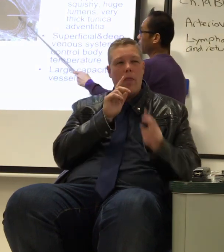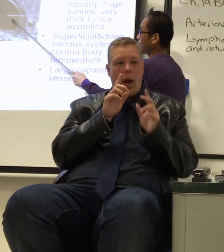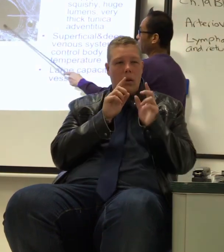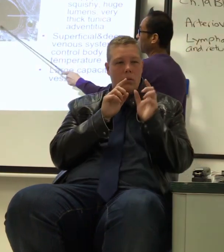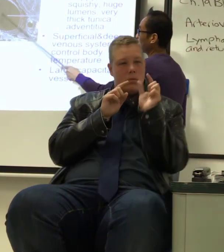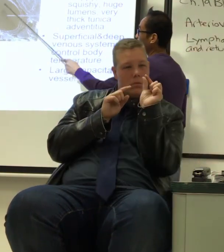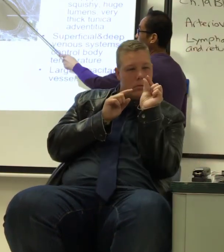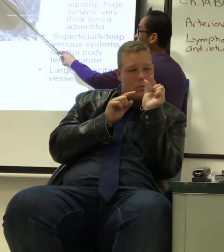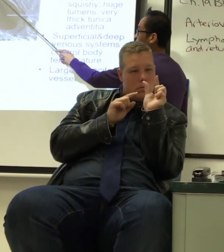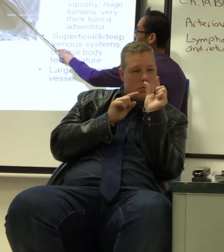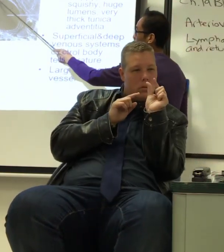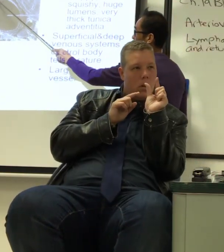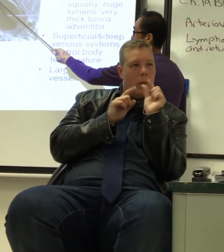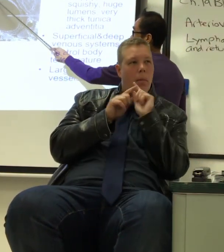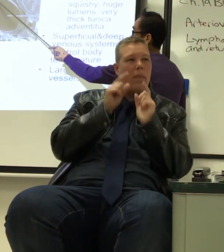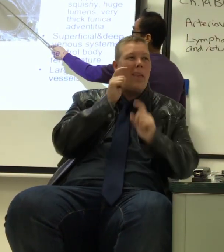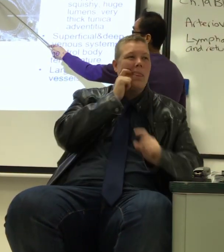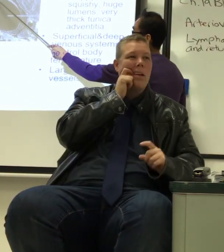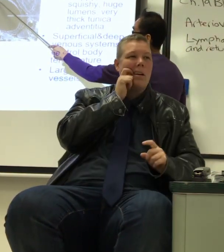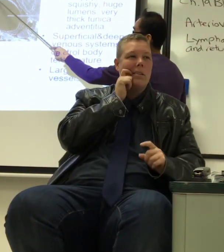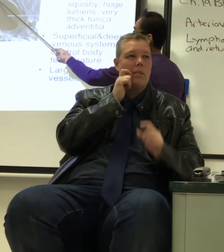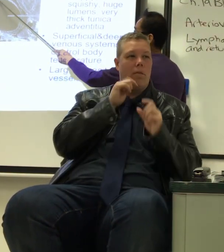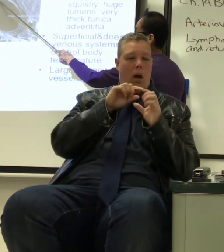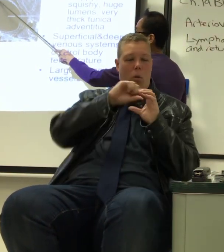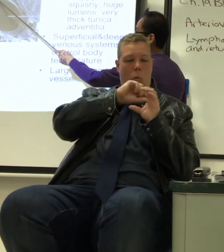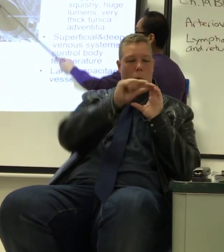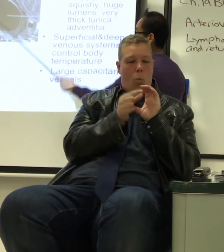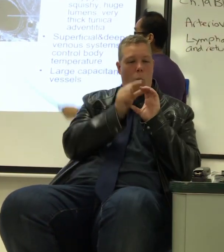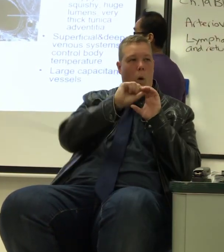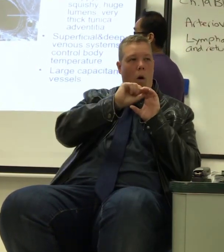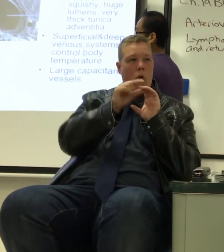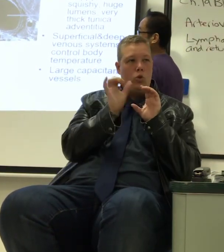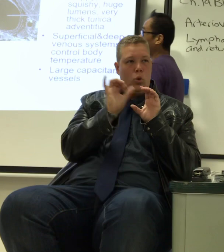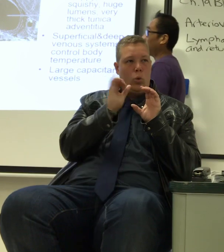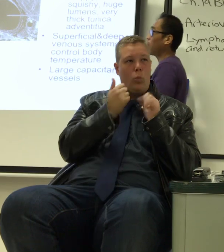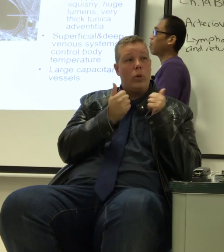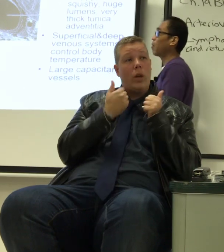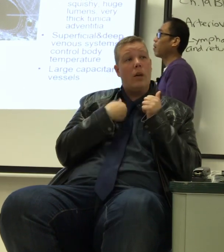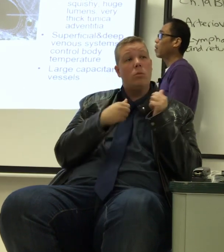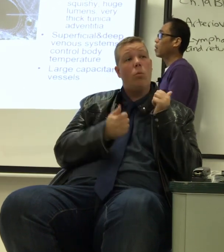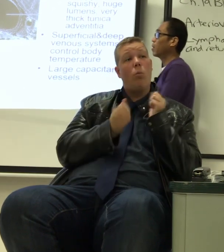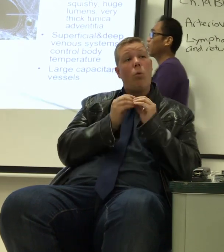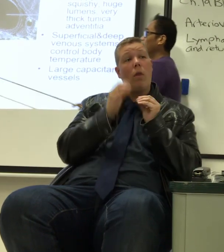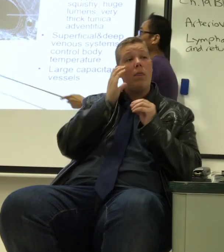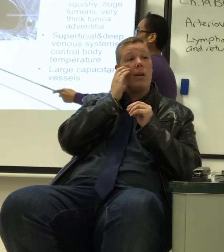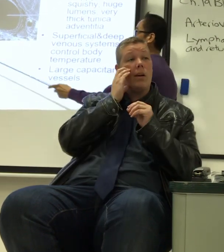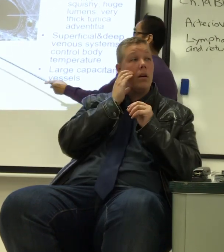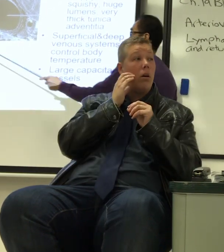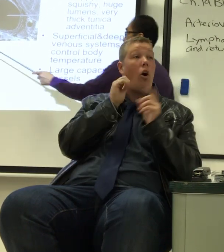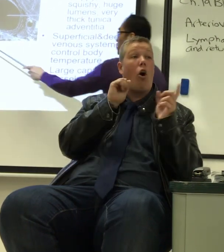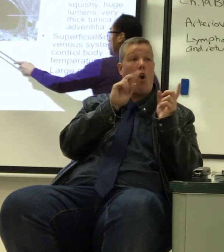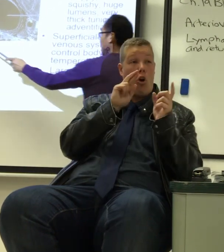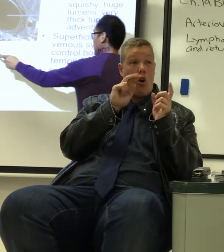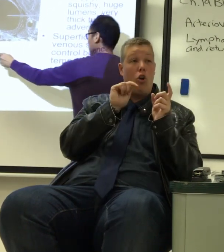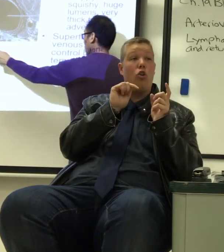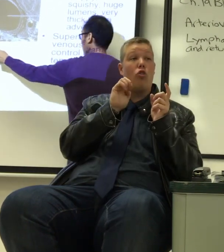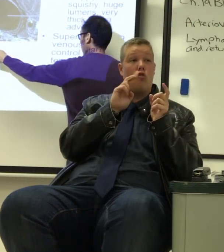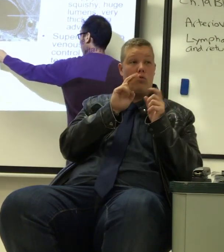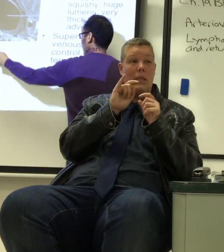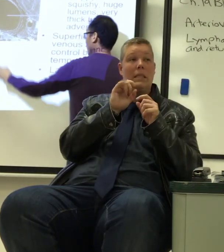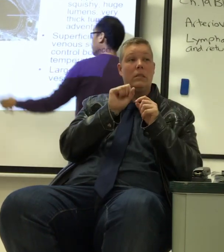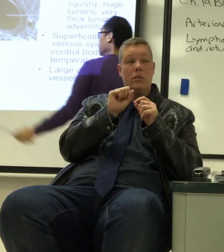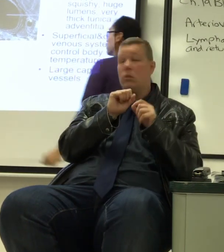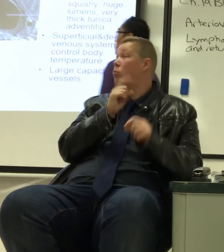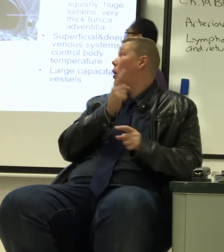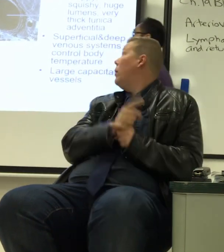thing. Look at the thickness of the vessel wall. Which is a thicker vessel wall? Arteries. The arteries do, and I say it's thick